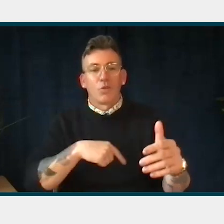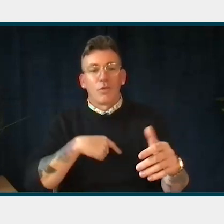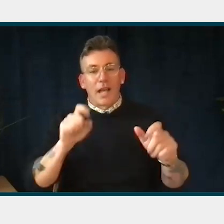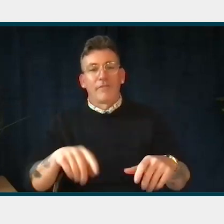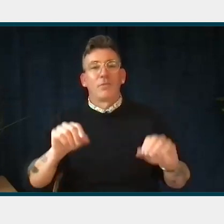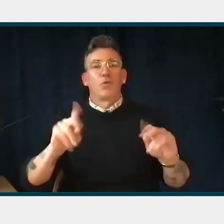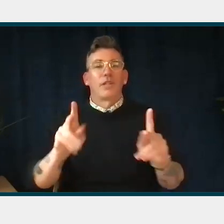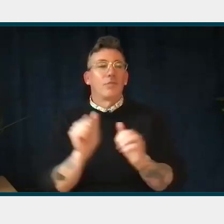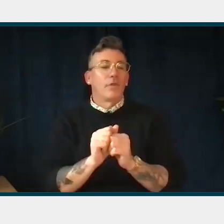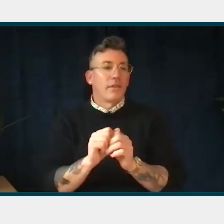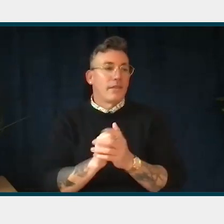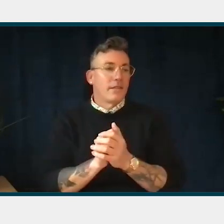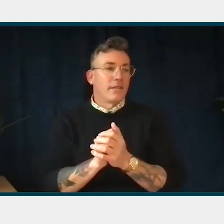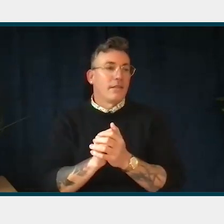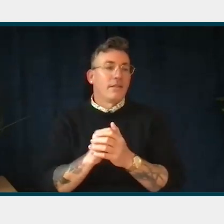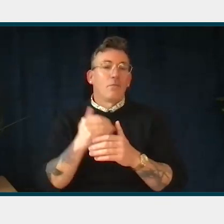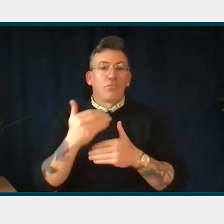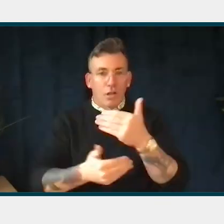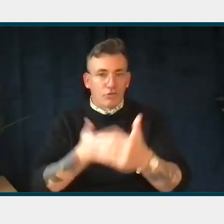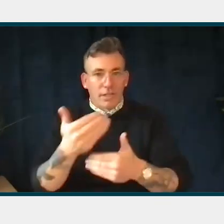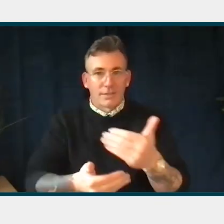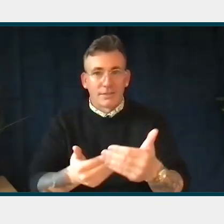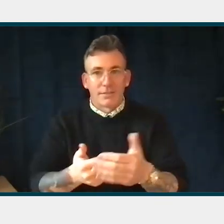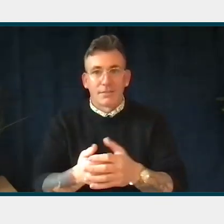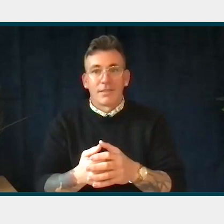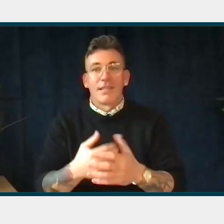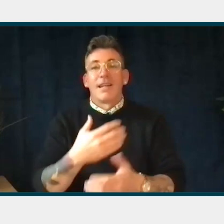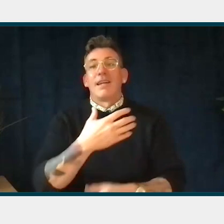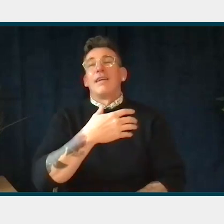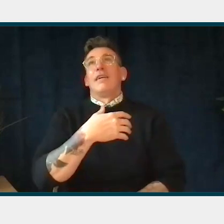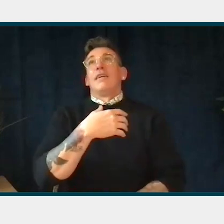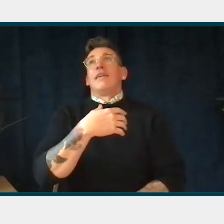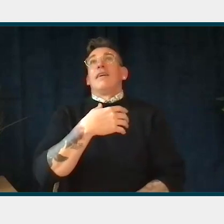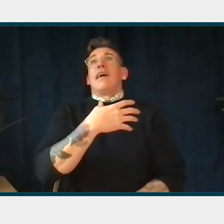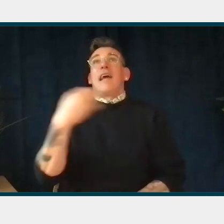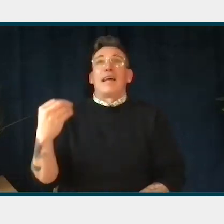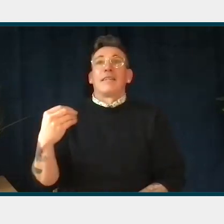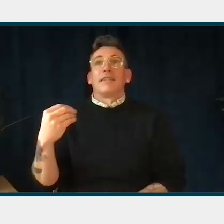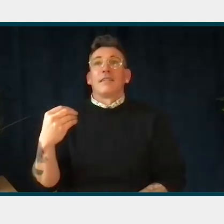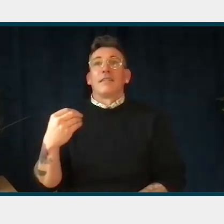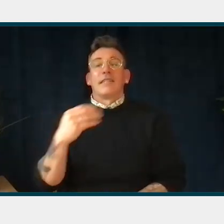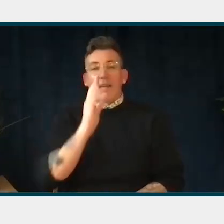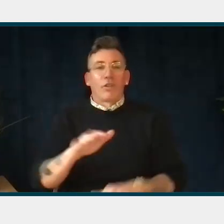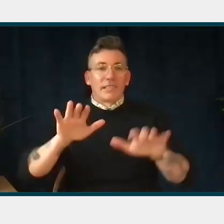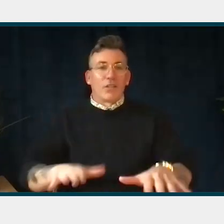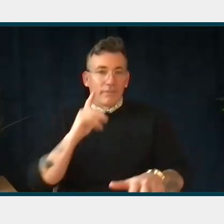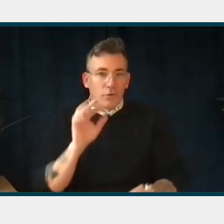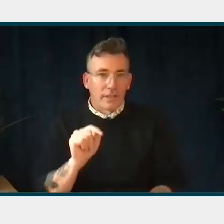on the best paths forward. We have to be okay with progression